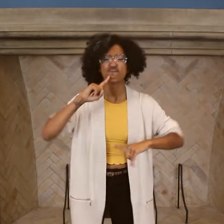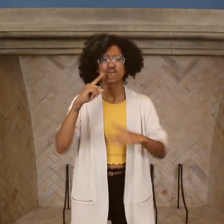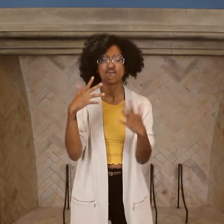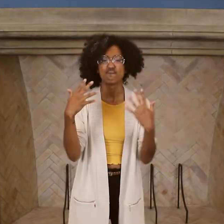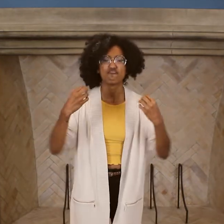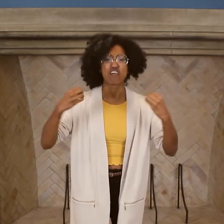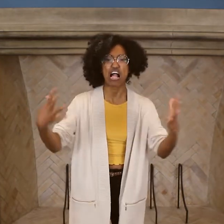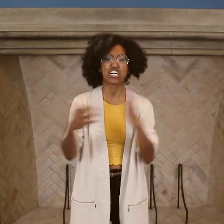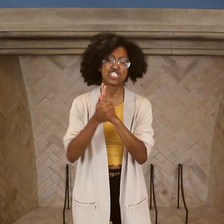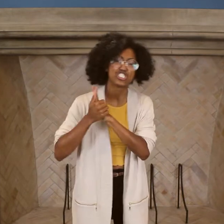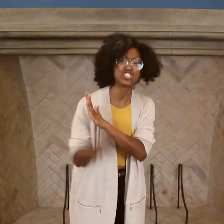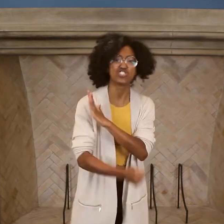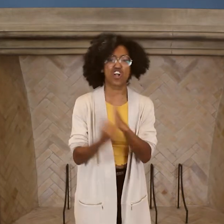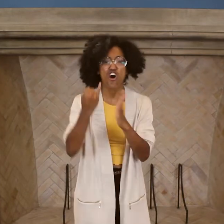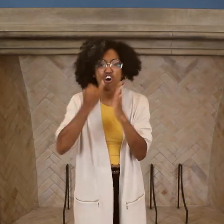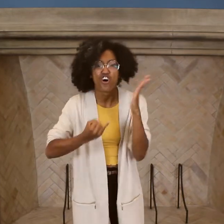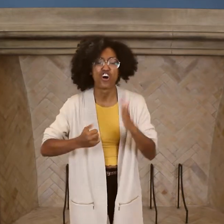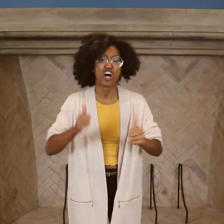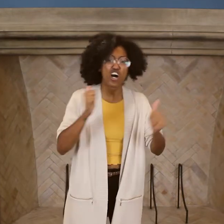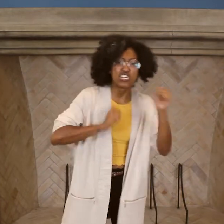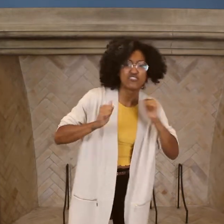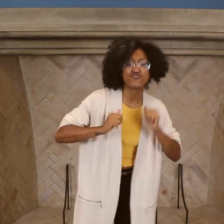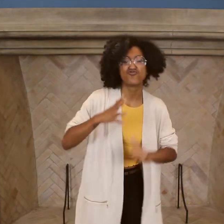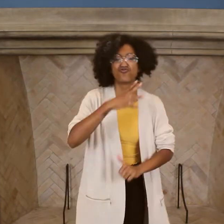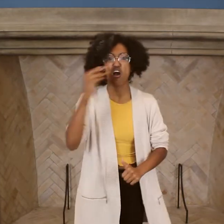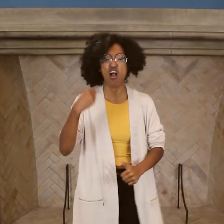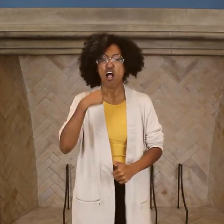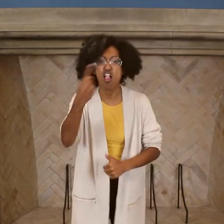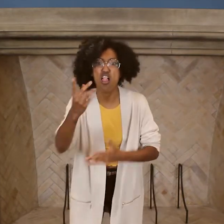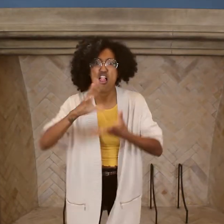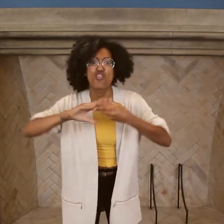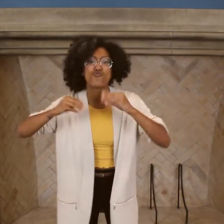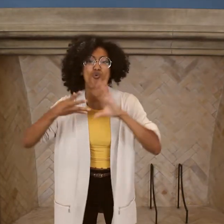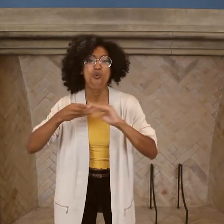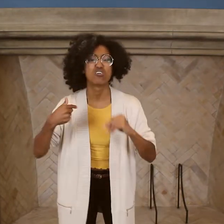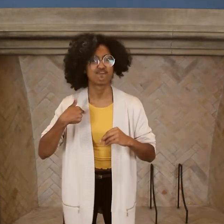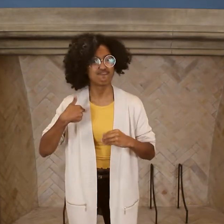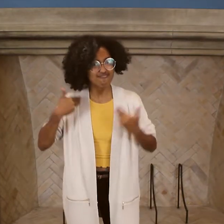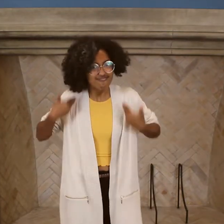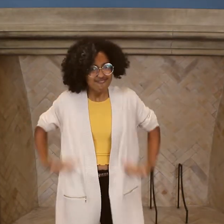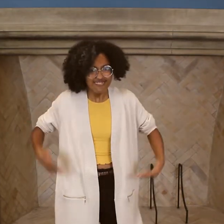now I blossomed into this amazing, skilled artist.